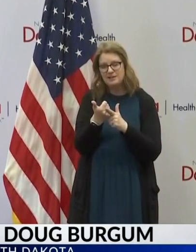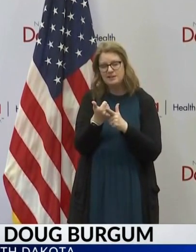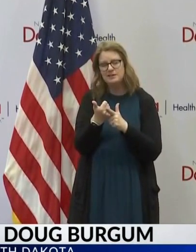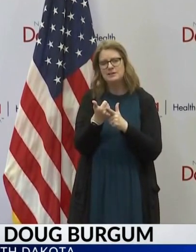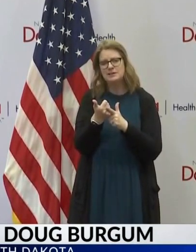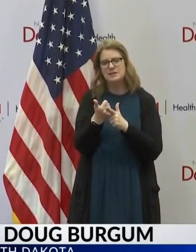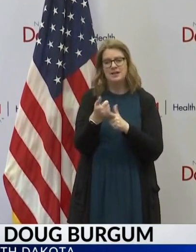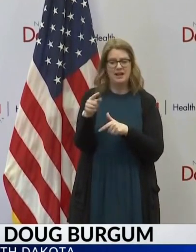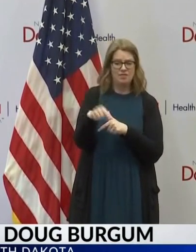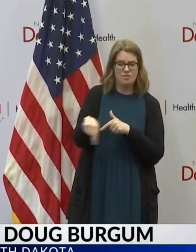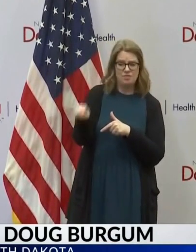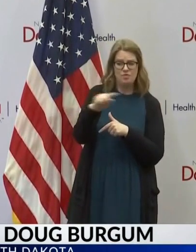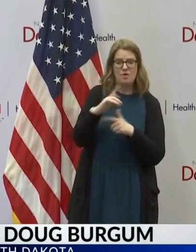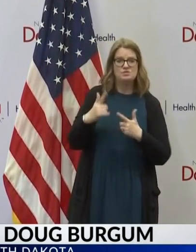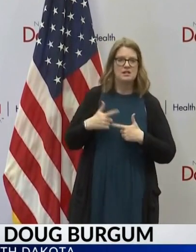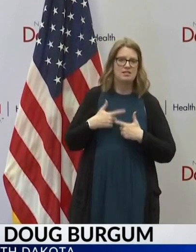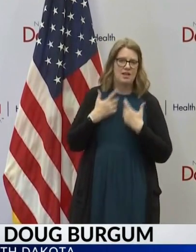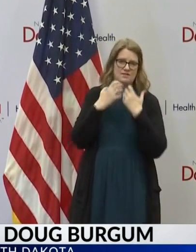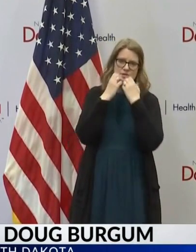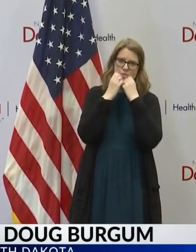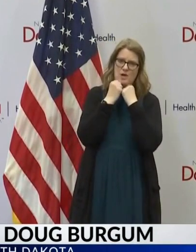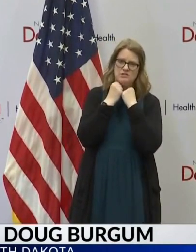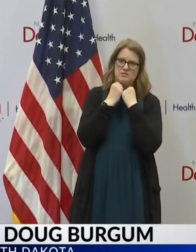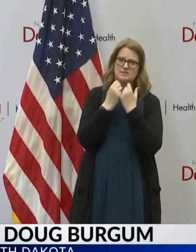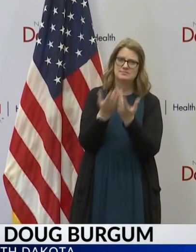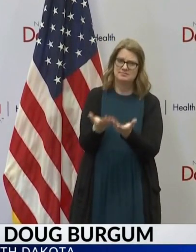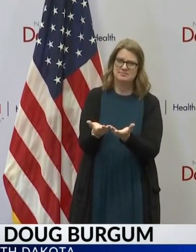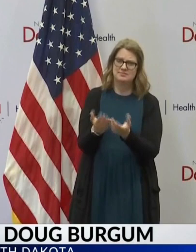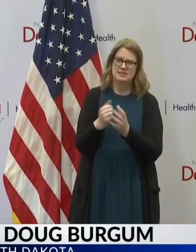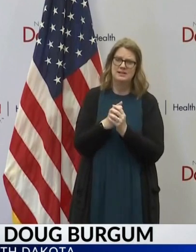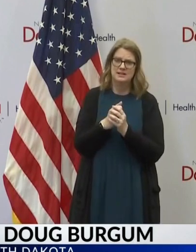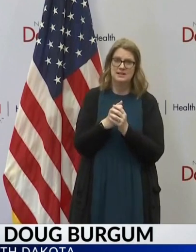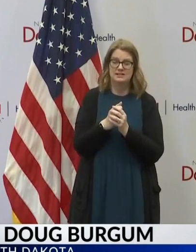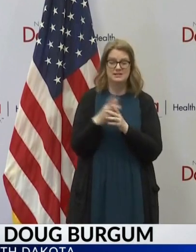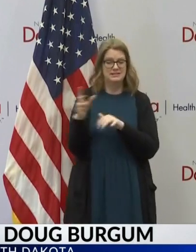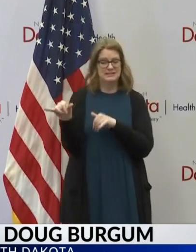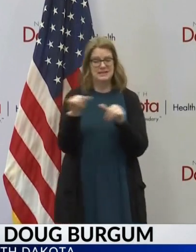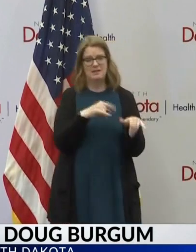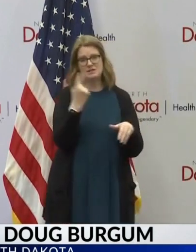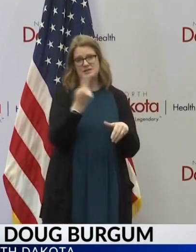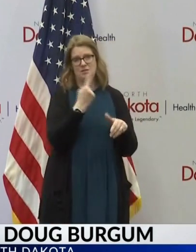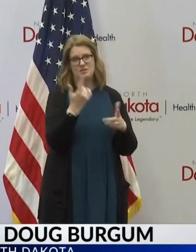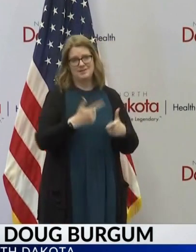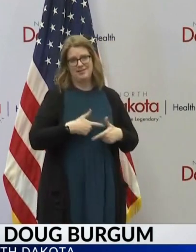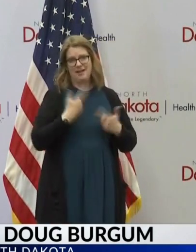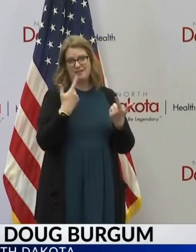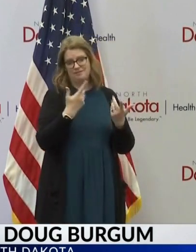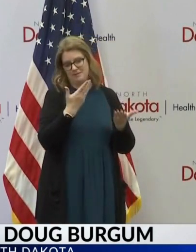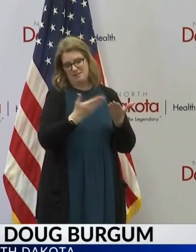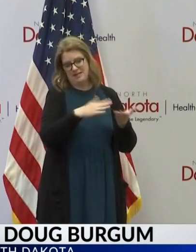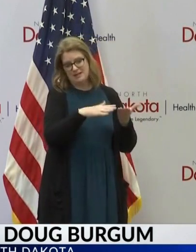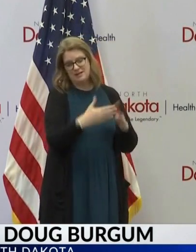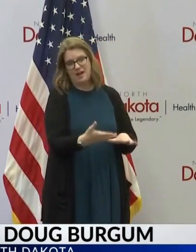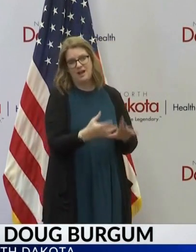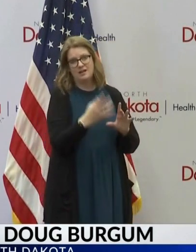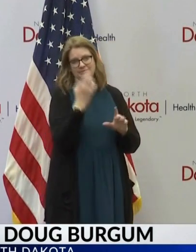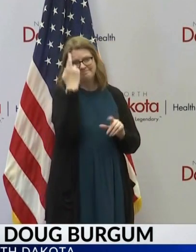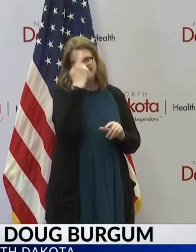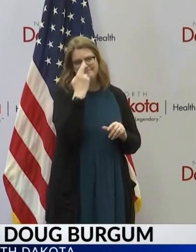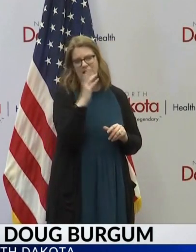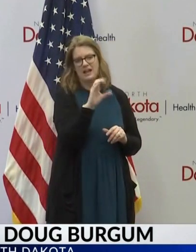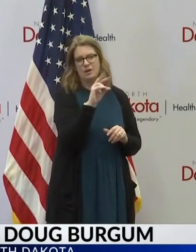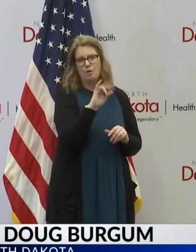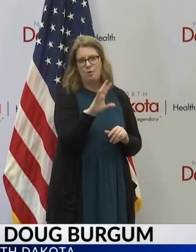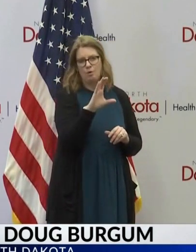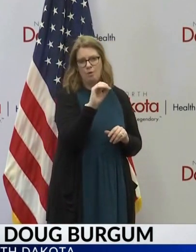those lives is equally precious as someone whose life may be taken by COVID. And again, that's why we have been including a behavioral